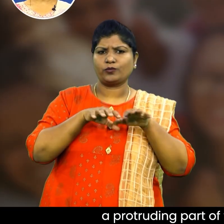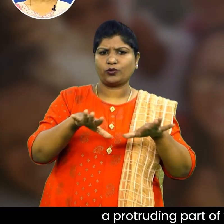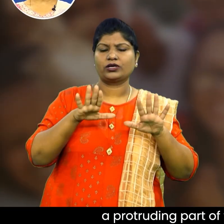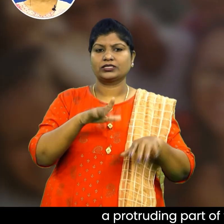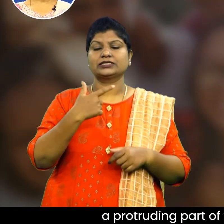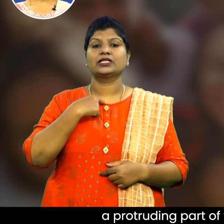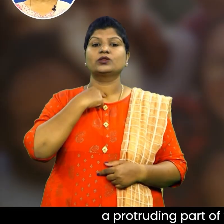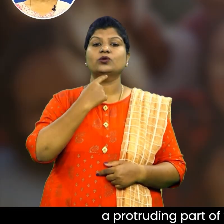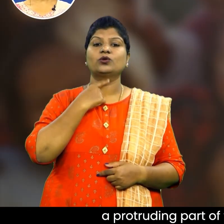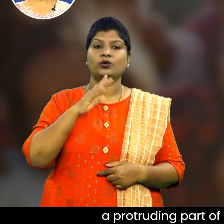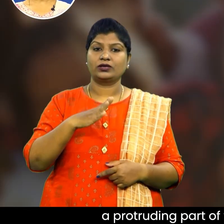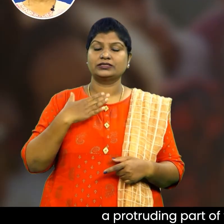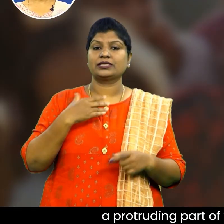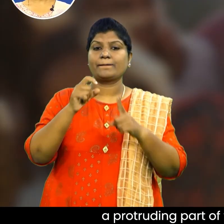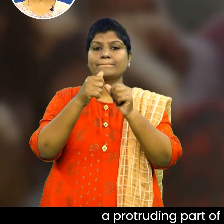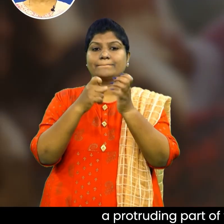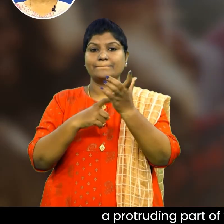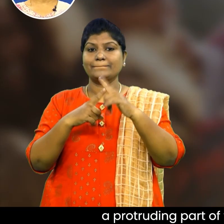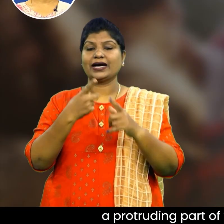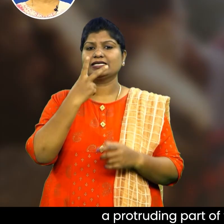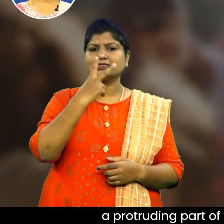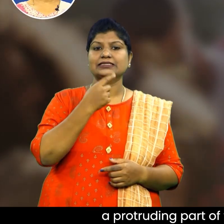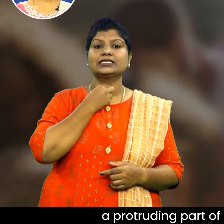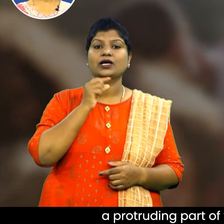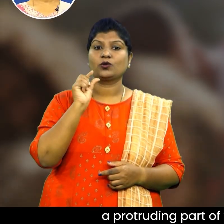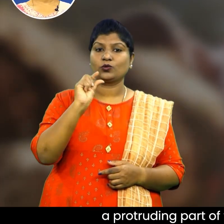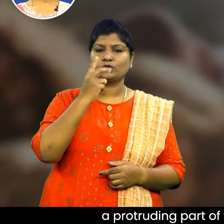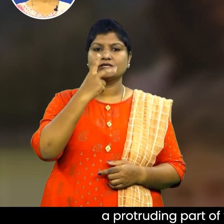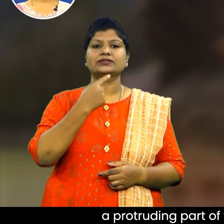the throat called the Adam's apple.